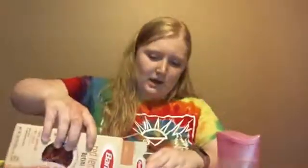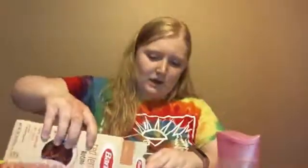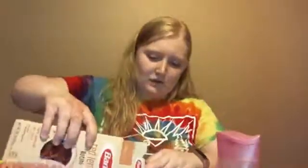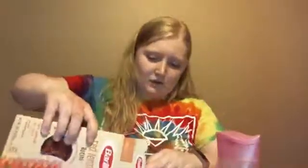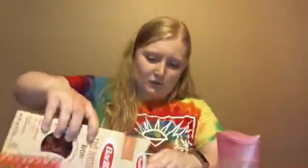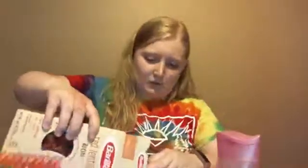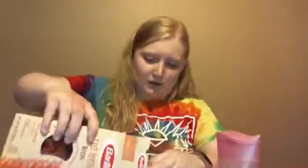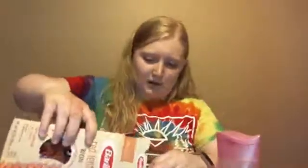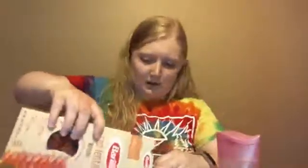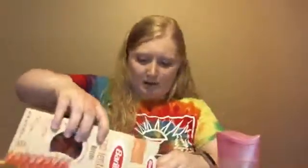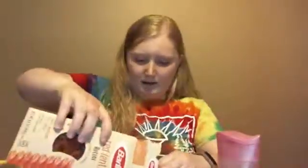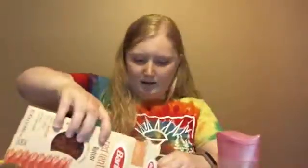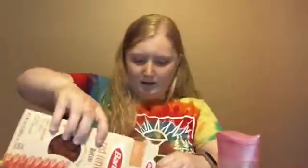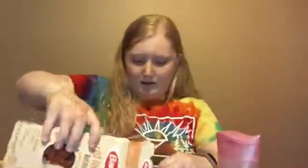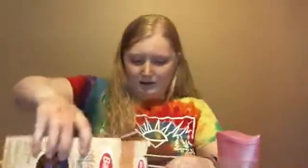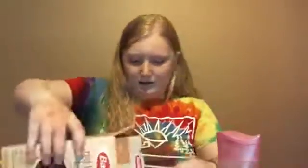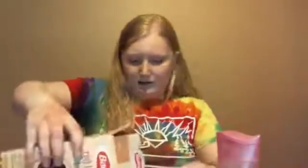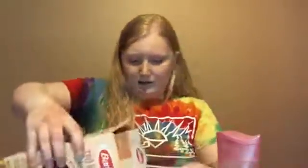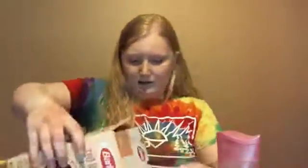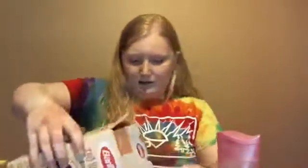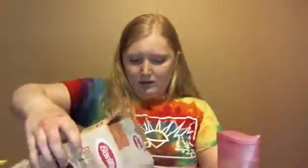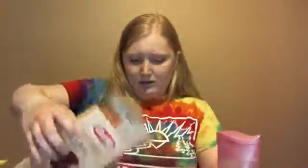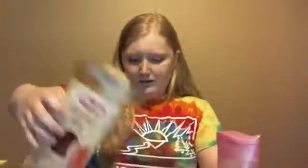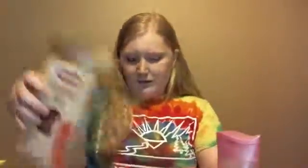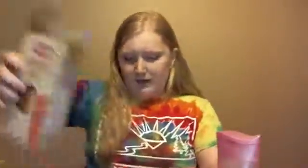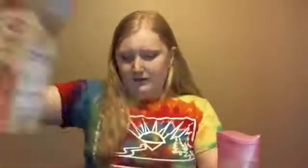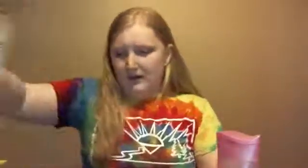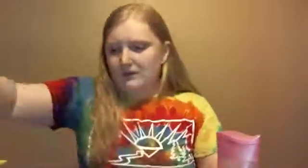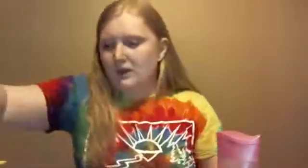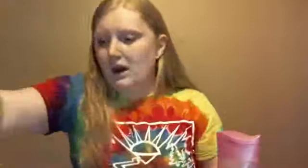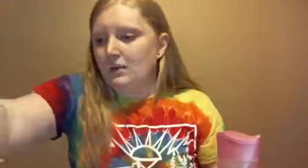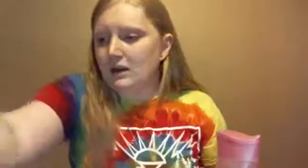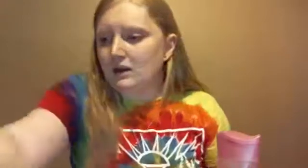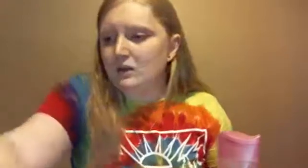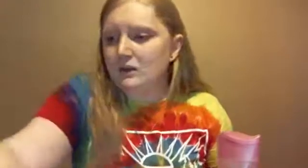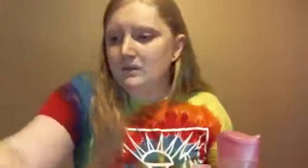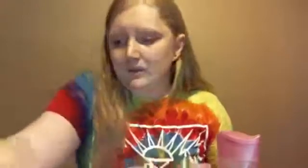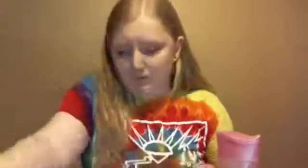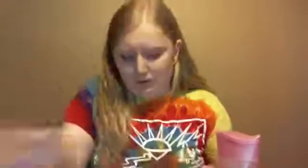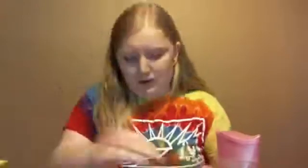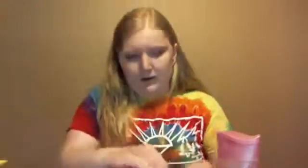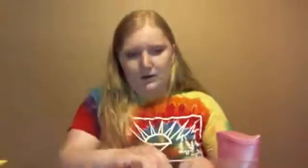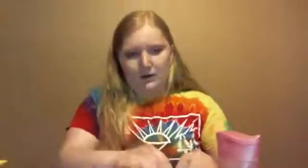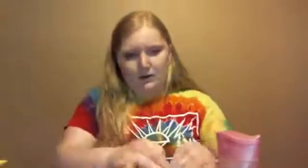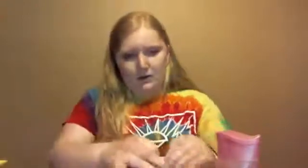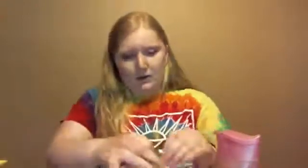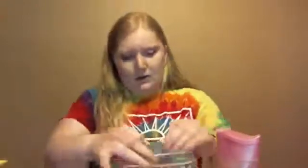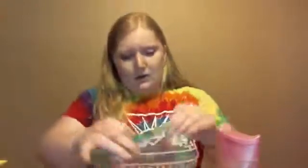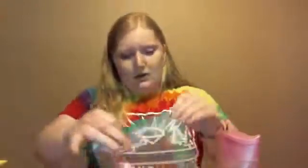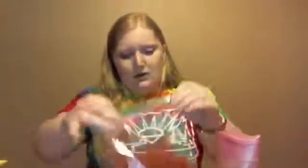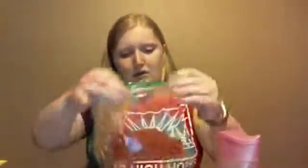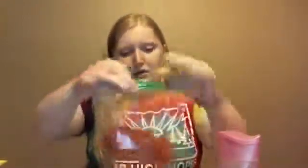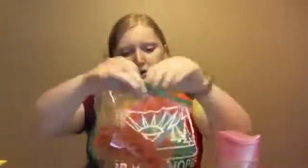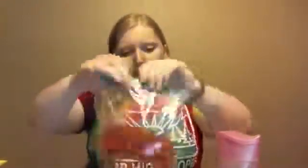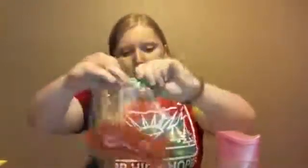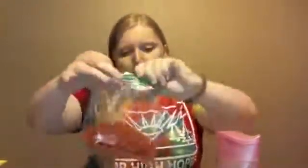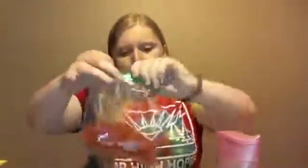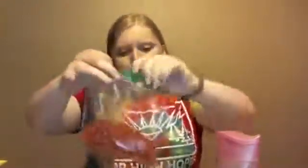And don't worry, these bags have not been used before, so they're all